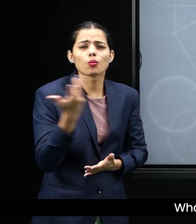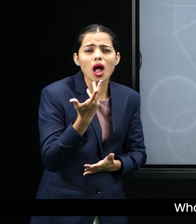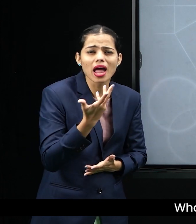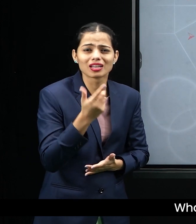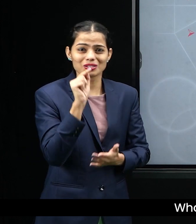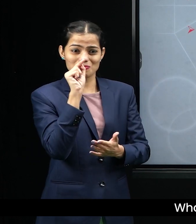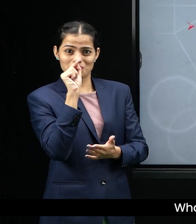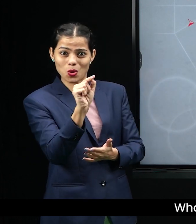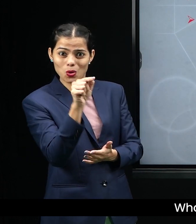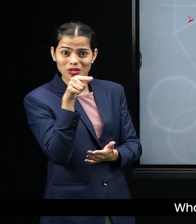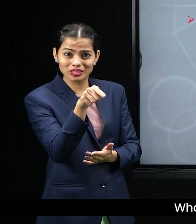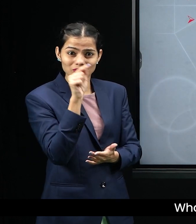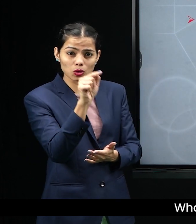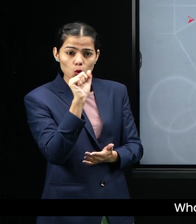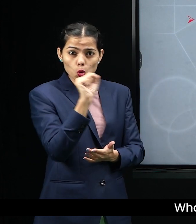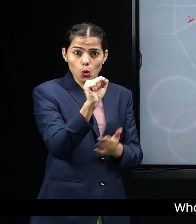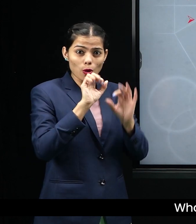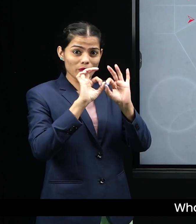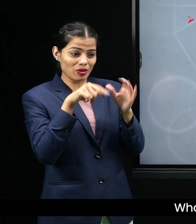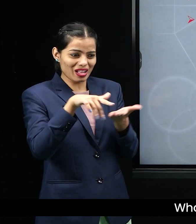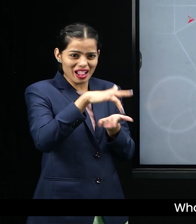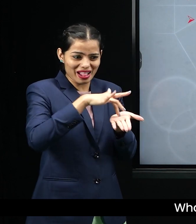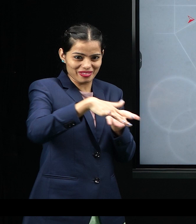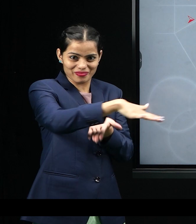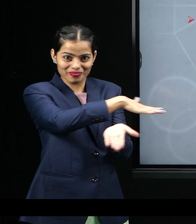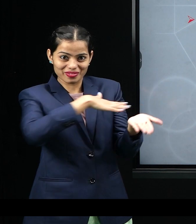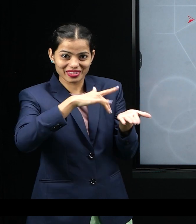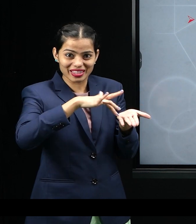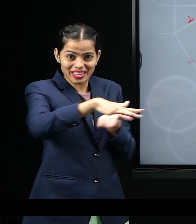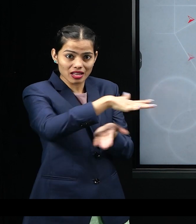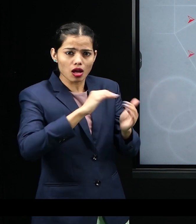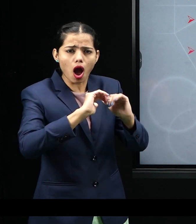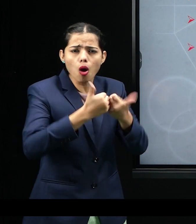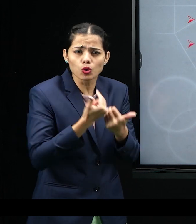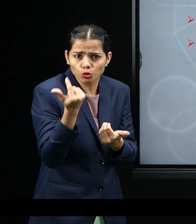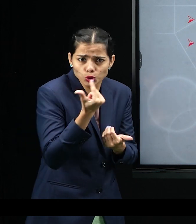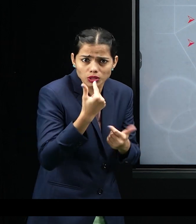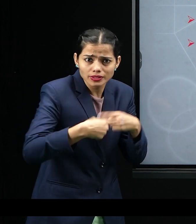What is the pin code of your locality? How is it useful?